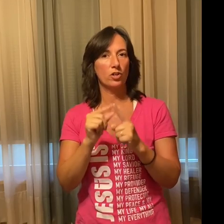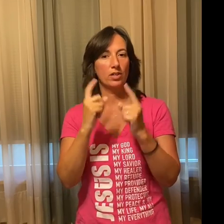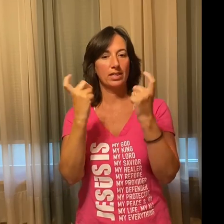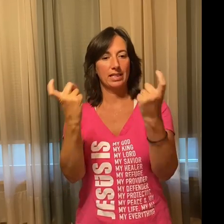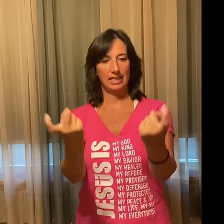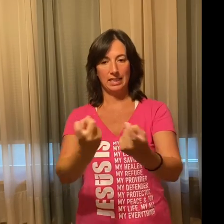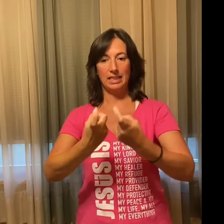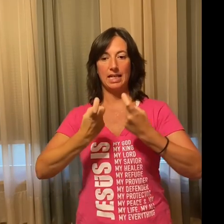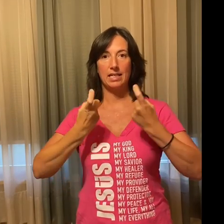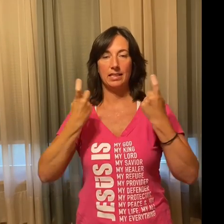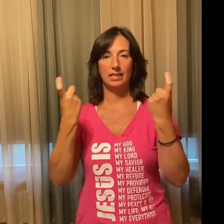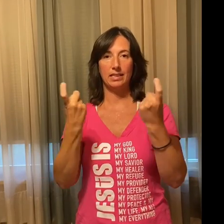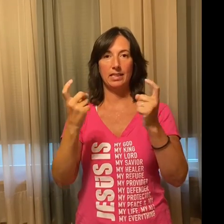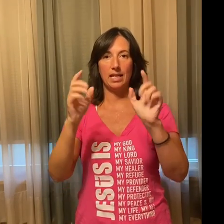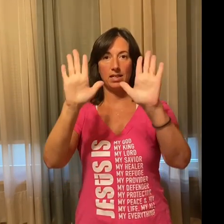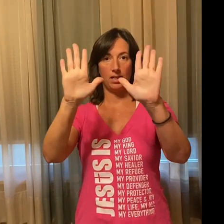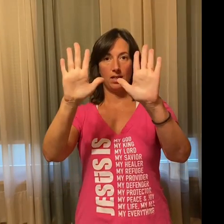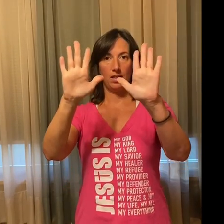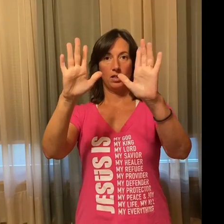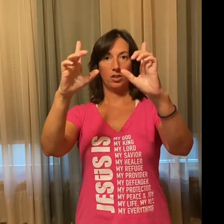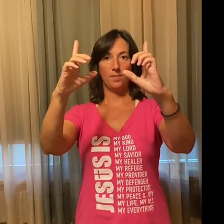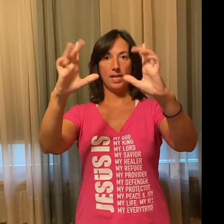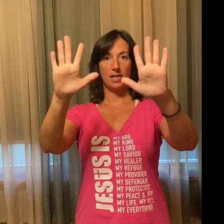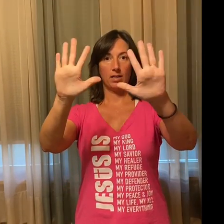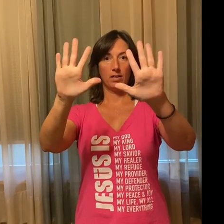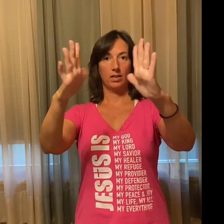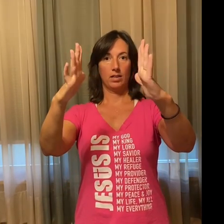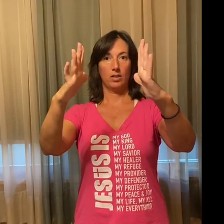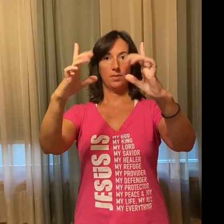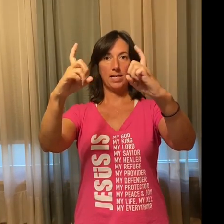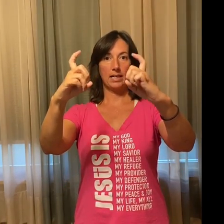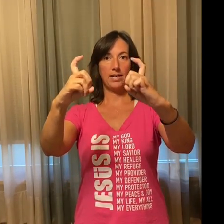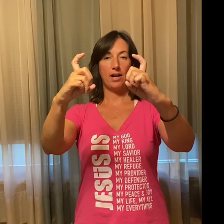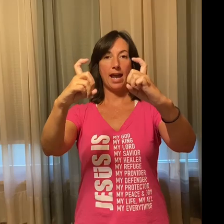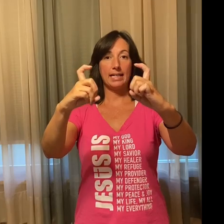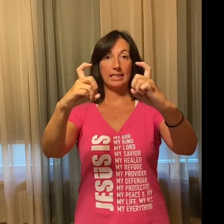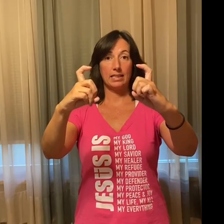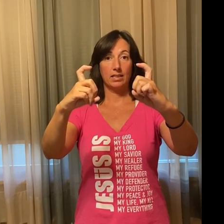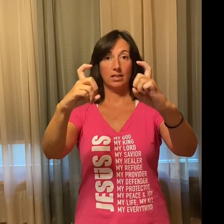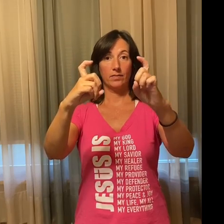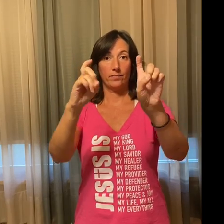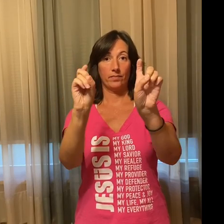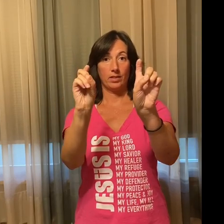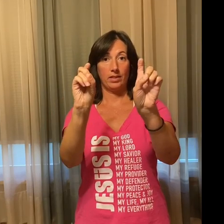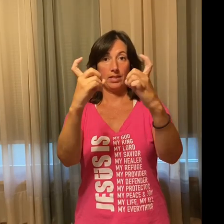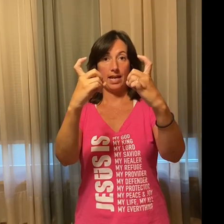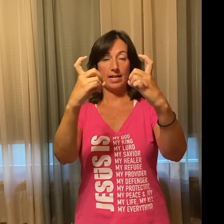the word sin. This is sin. Gonna make a letter X.